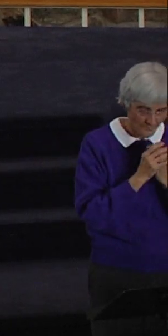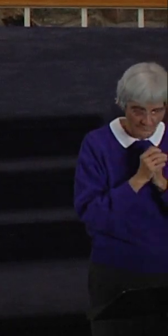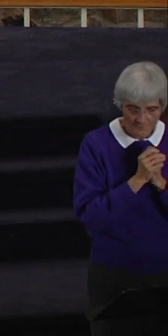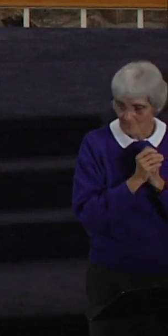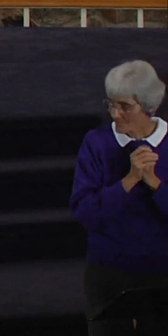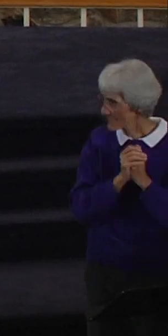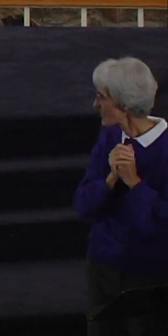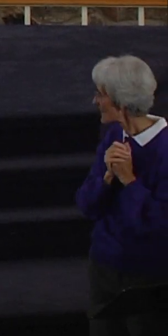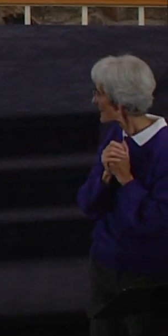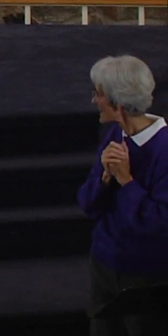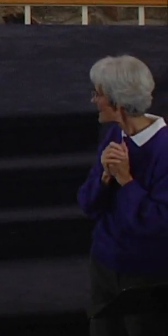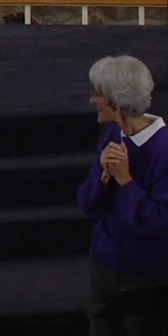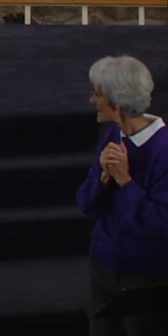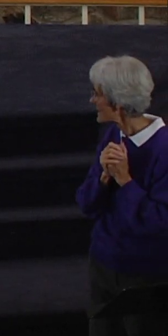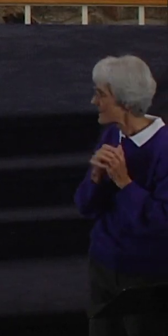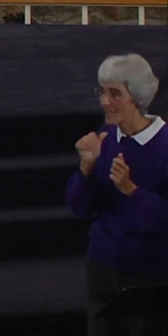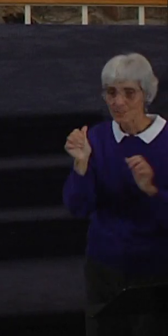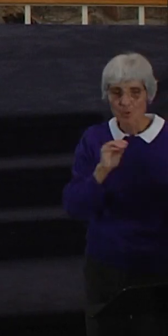Don't move. We've got to pray for you first.